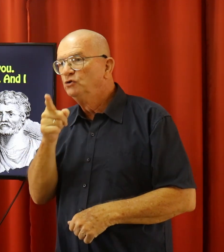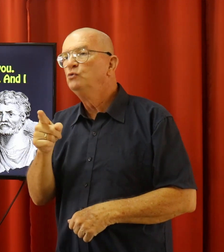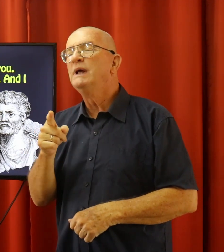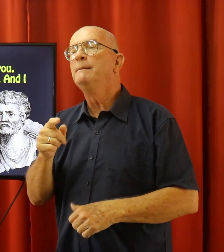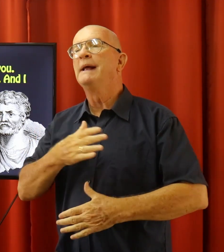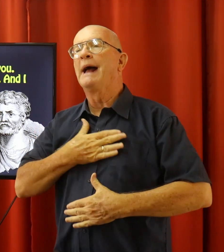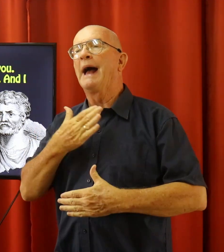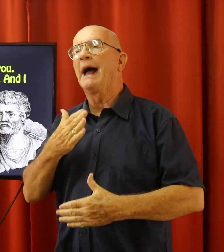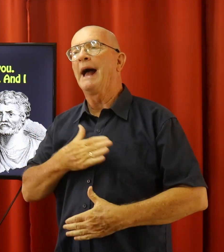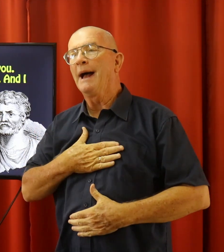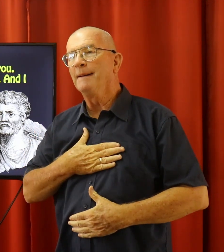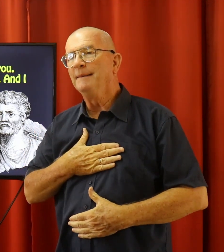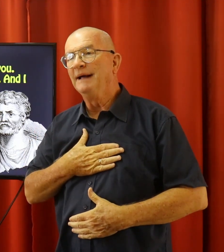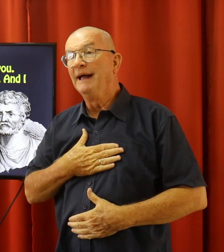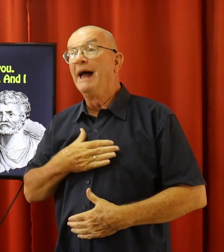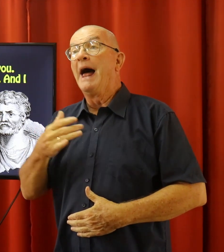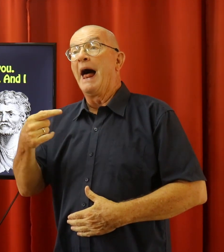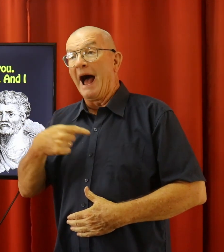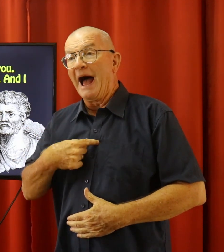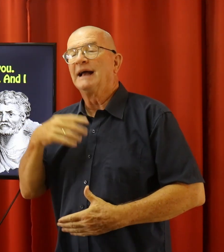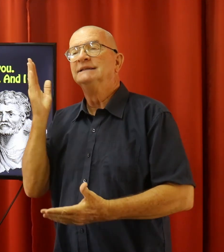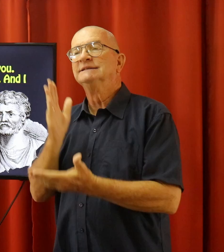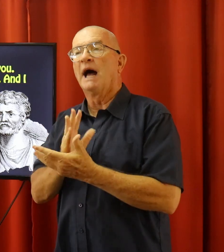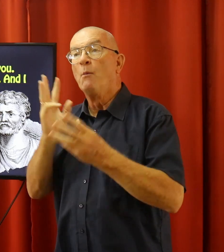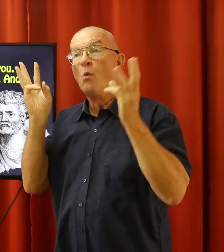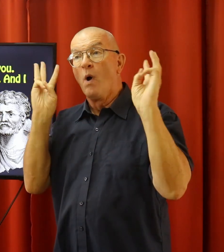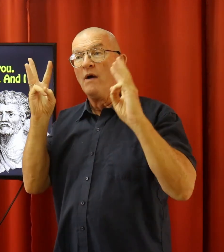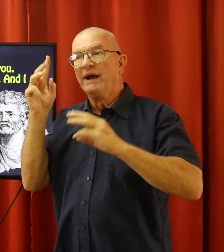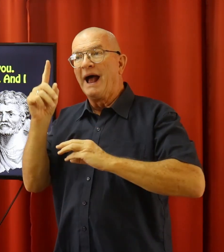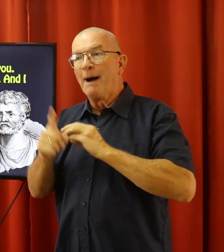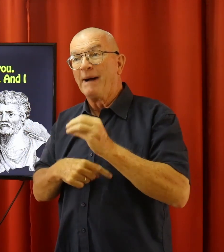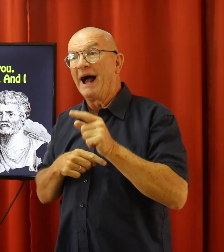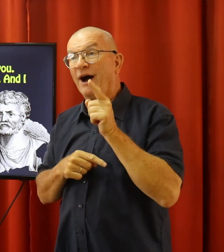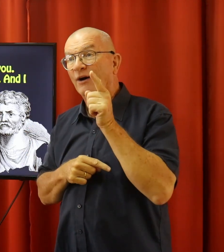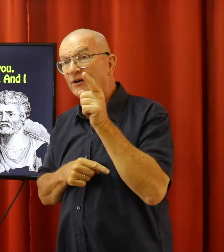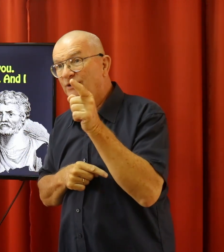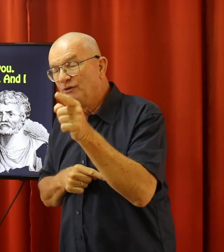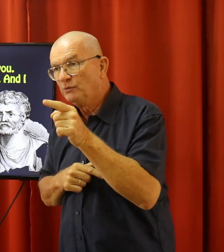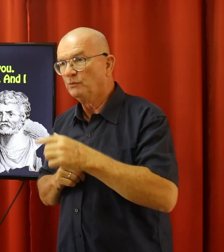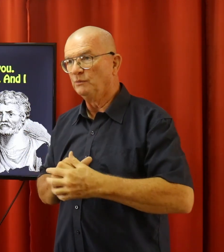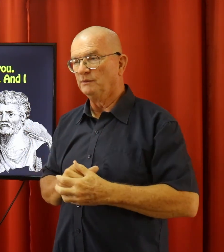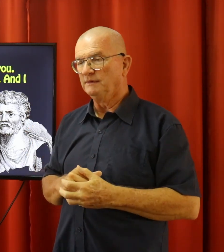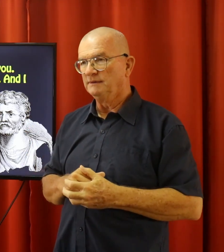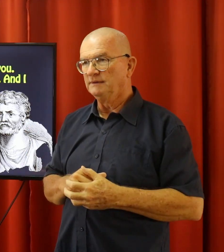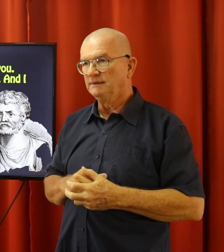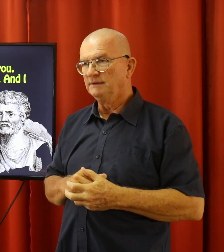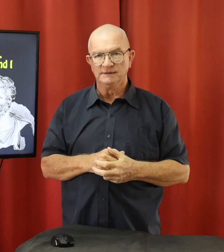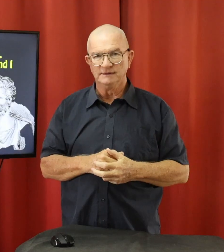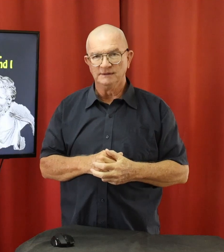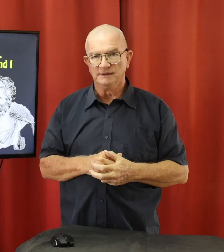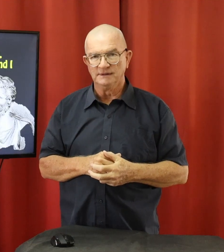him, you can be happy, and I can stop worrying about you.